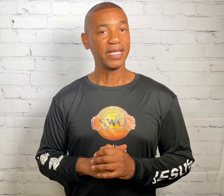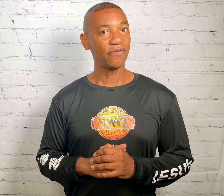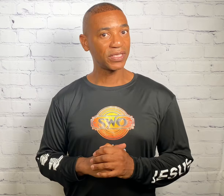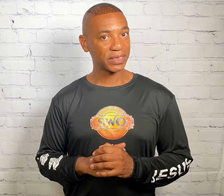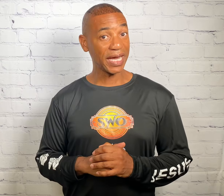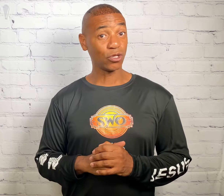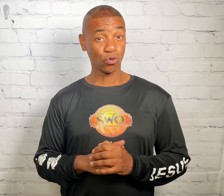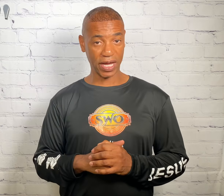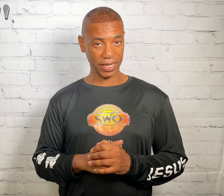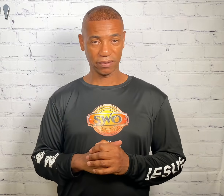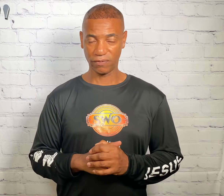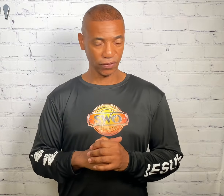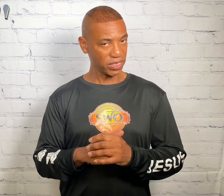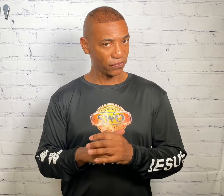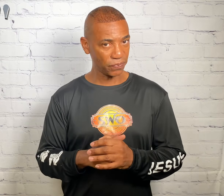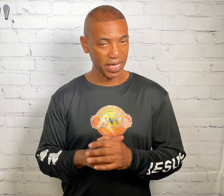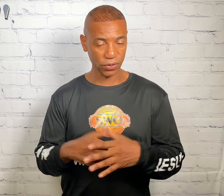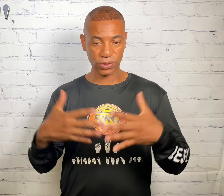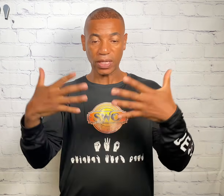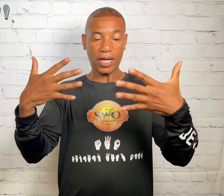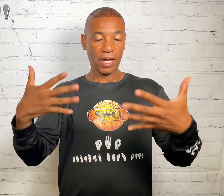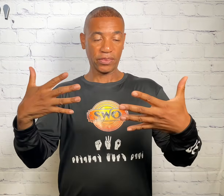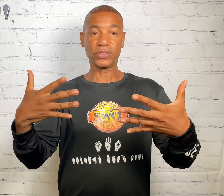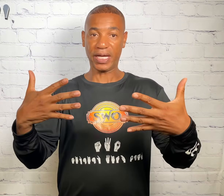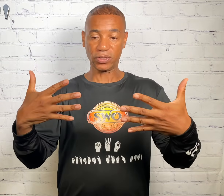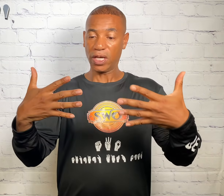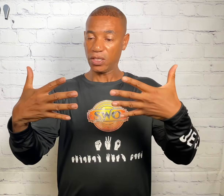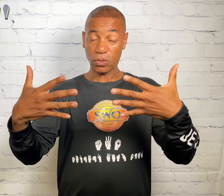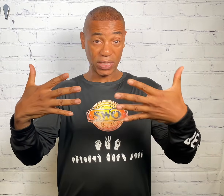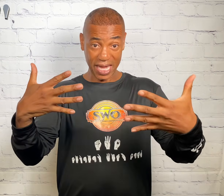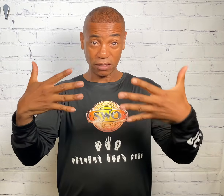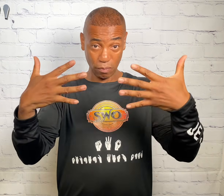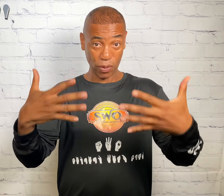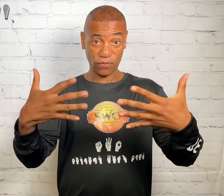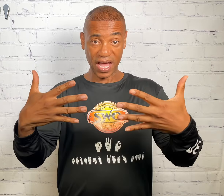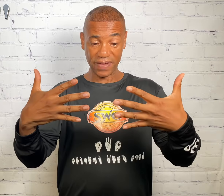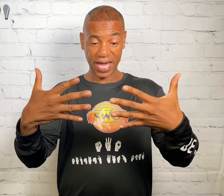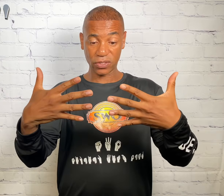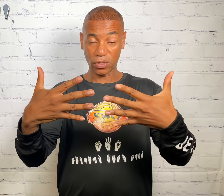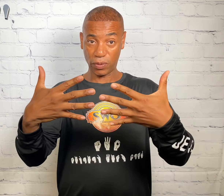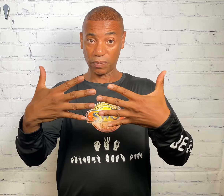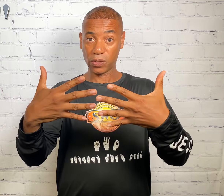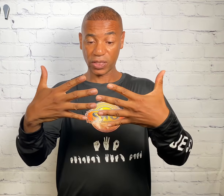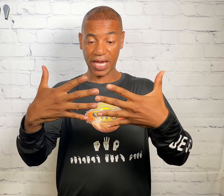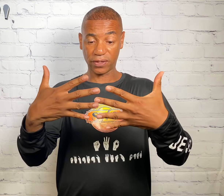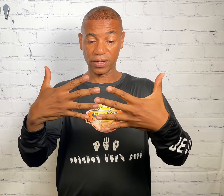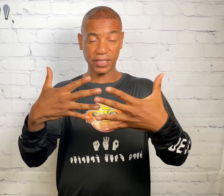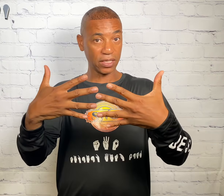Now for the sign gray, very different from the other signs. You take both 5 hands, bring them close together. They